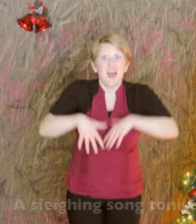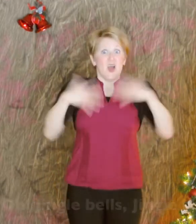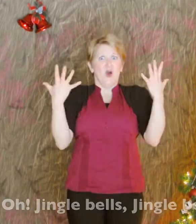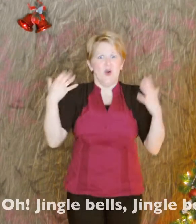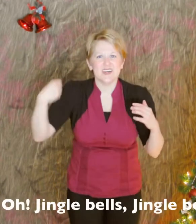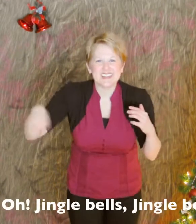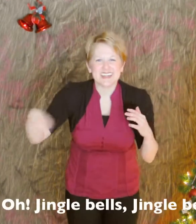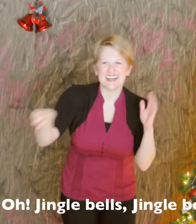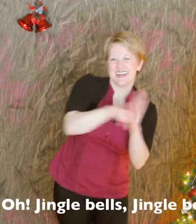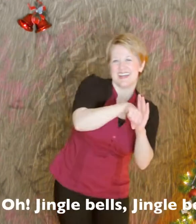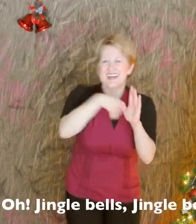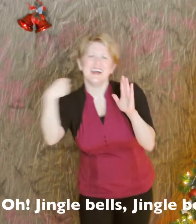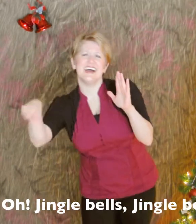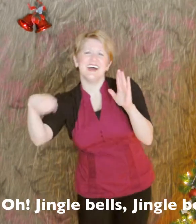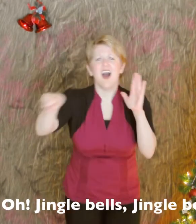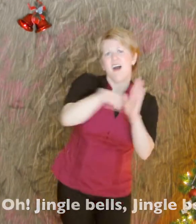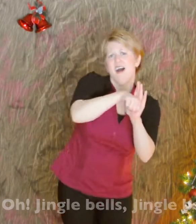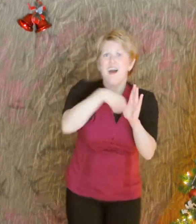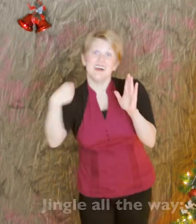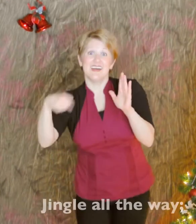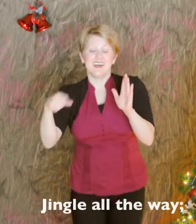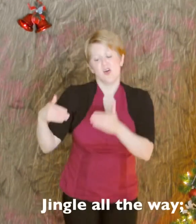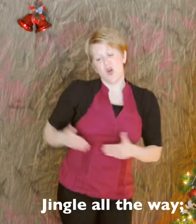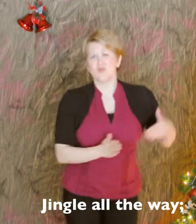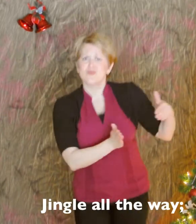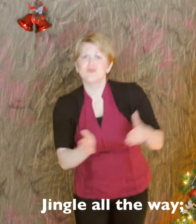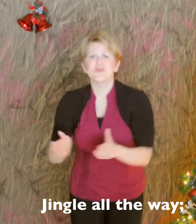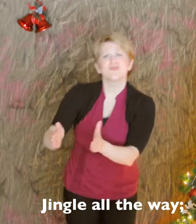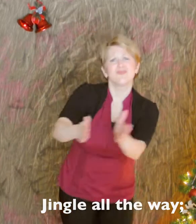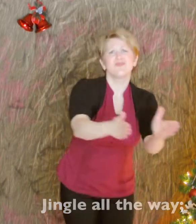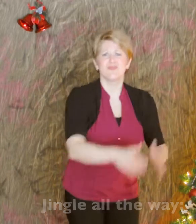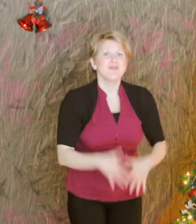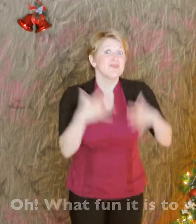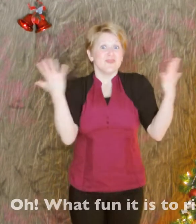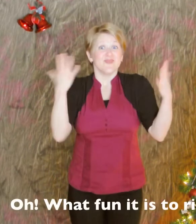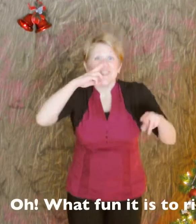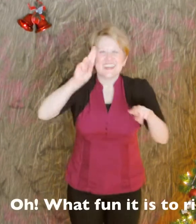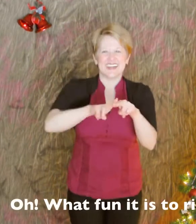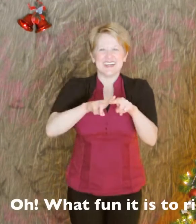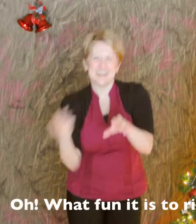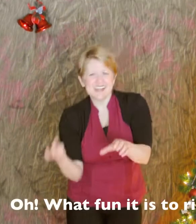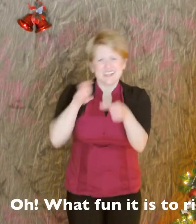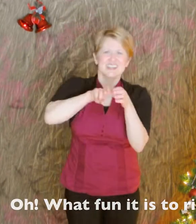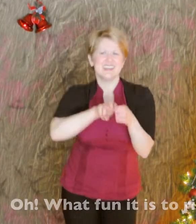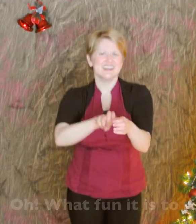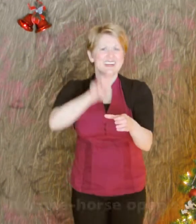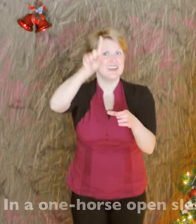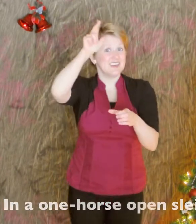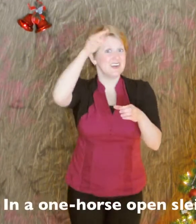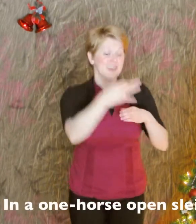Oh, jingle bells, jingle bells, jingle all the way Oh, what fun it is to ride in a one